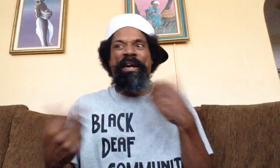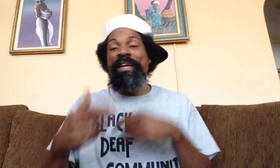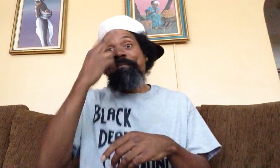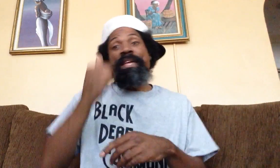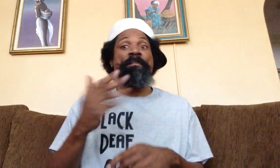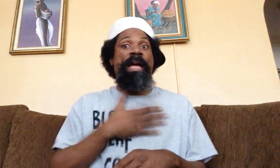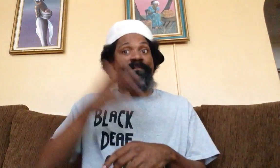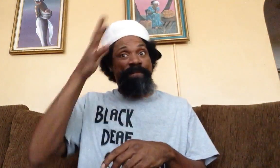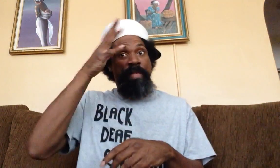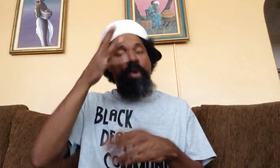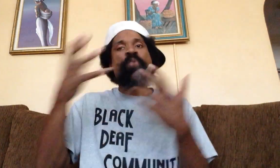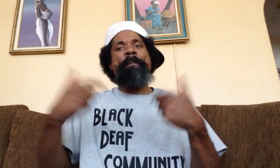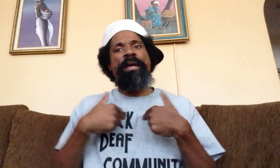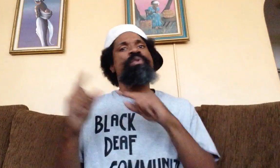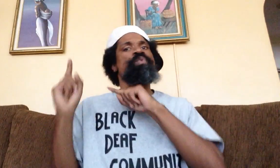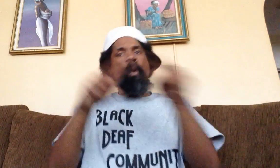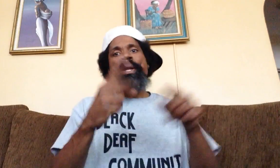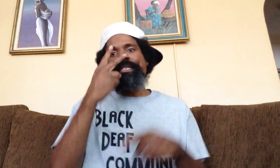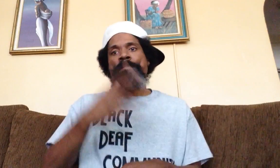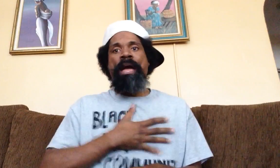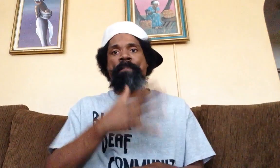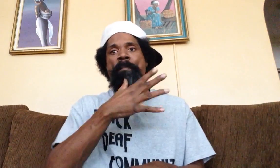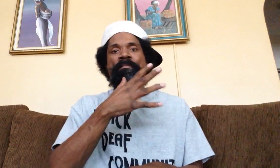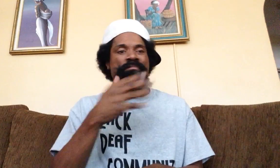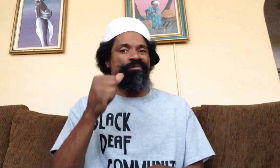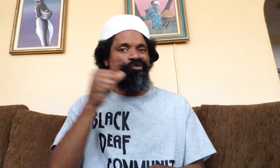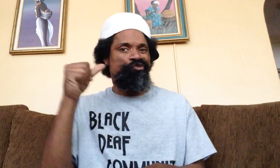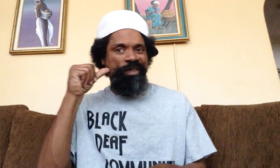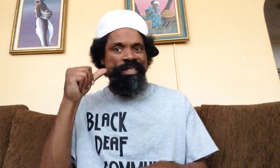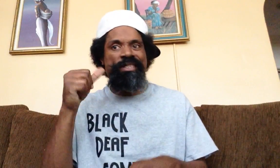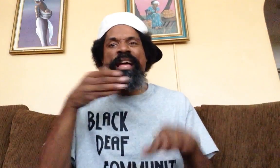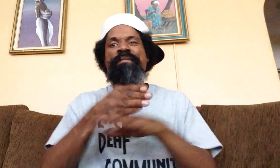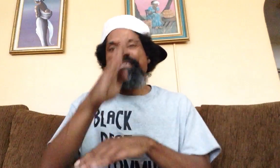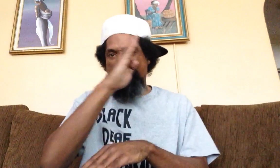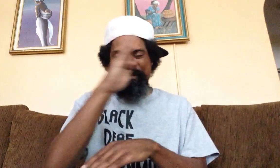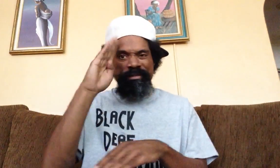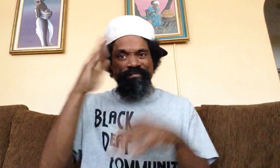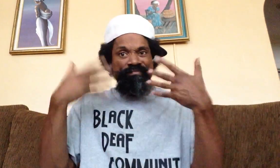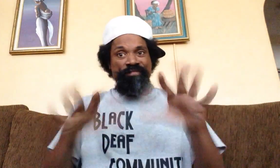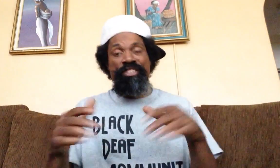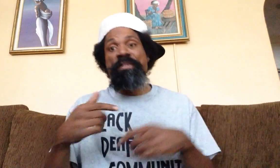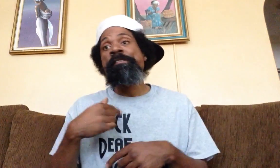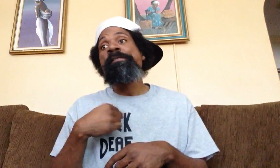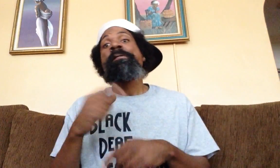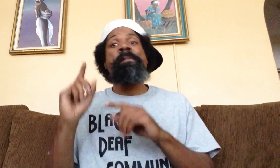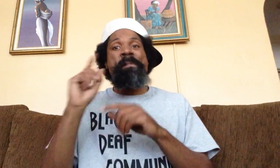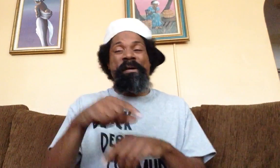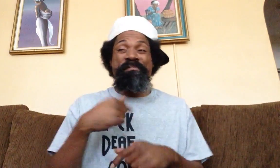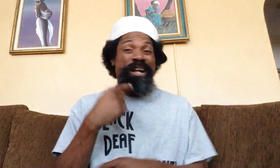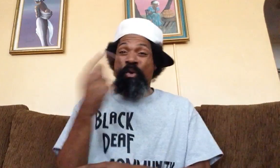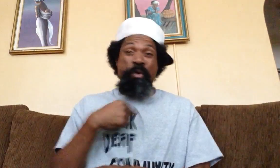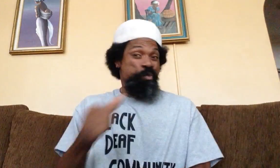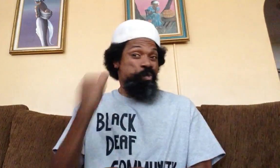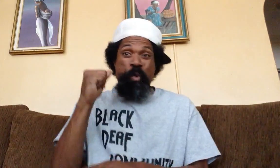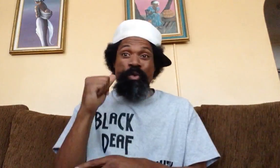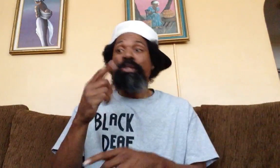Watching them walk by, not even have the dignity to raise their head up. I don't even know how to shook their hands